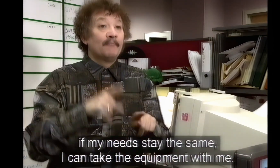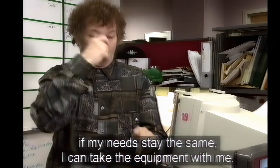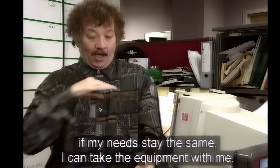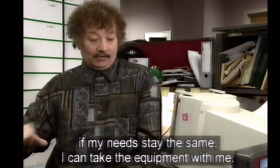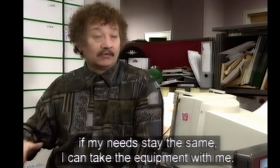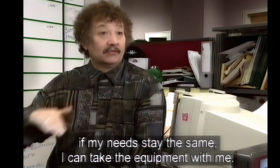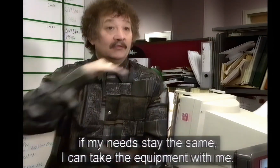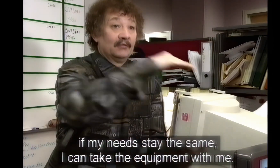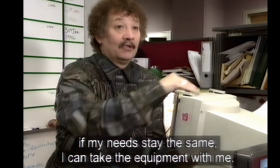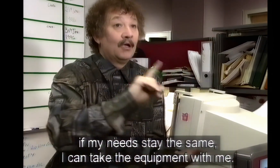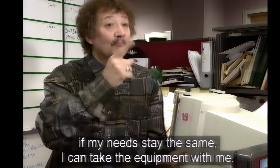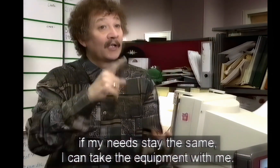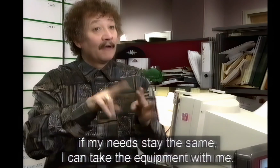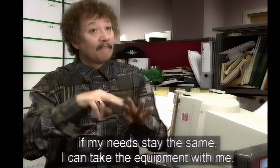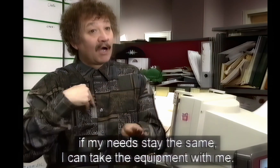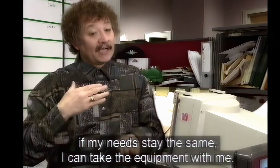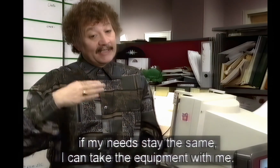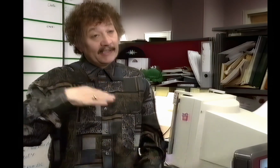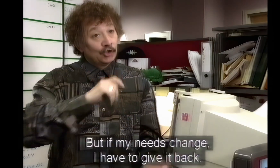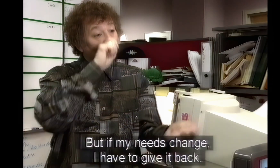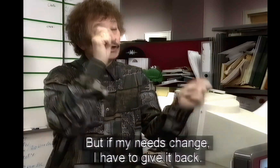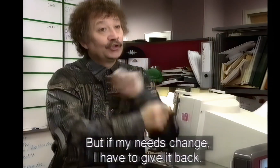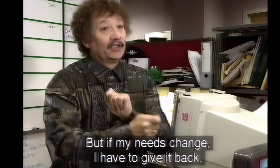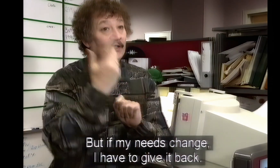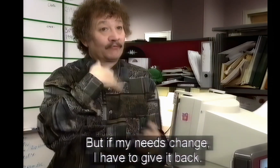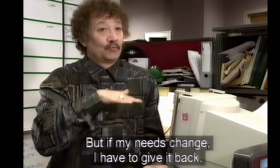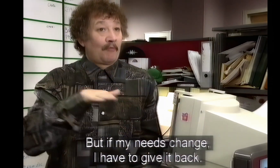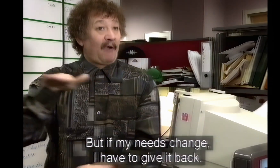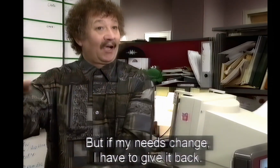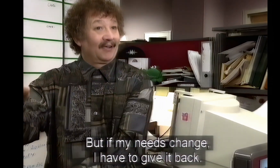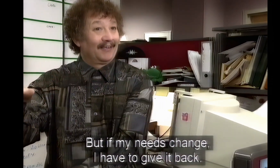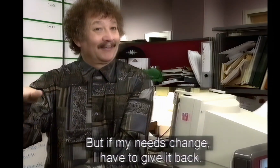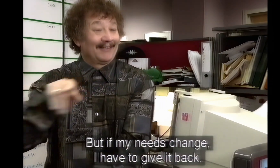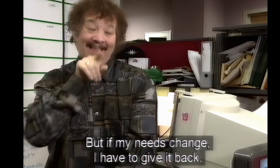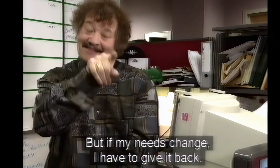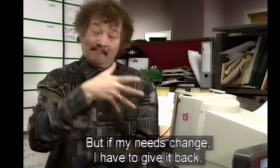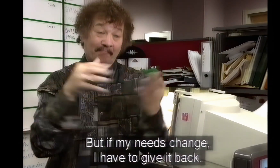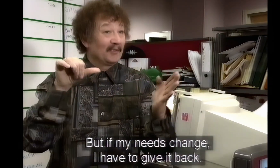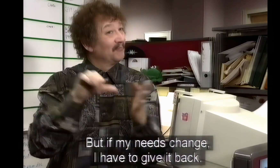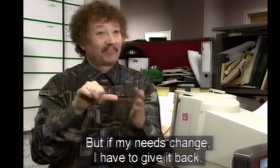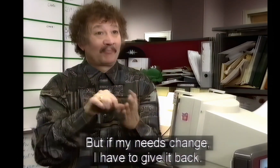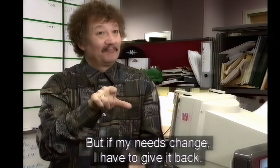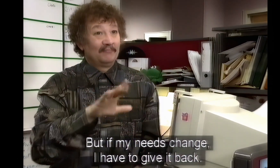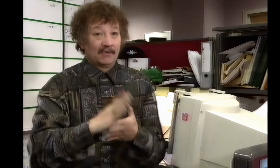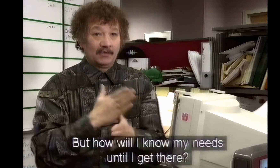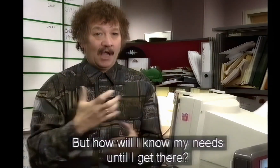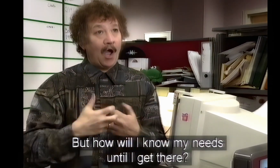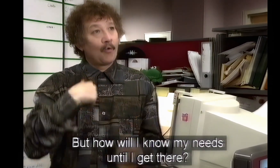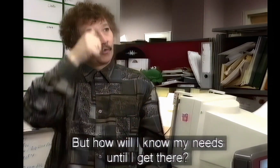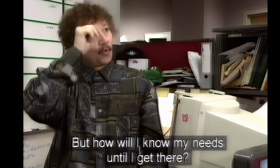the same, then I can take the equipment with me. But if my needs change, then I have to give the equipment back, and that creates a huge problem, because how do I